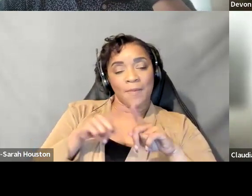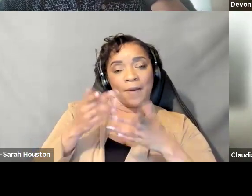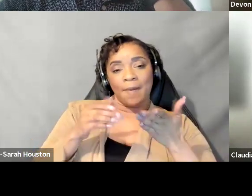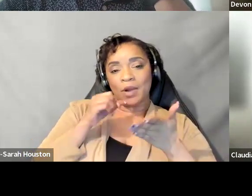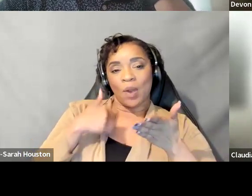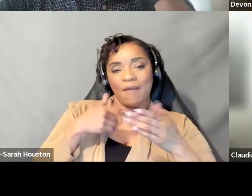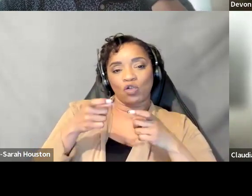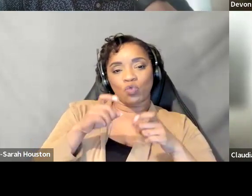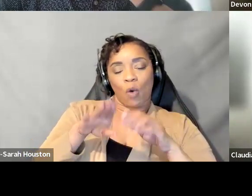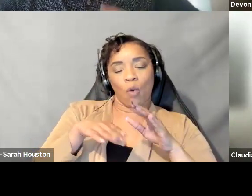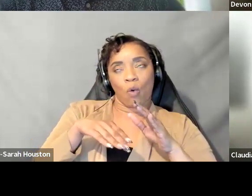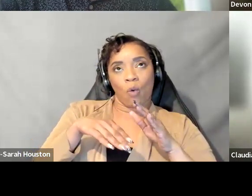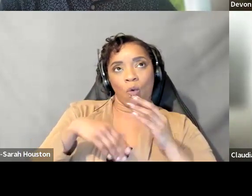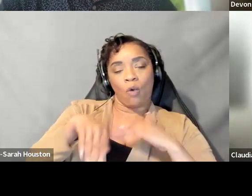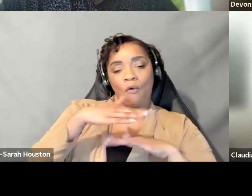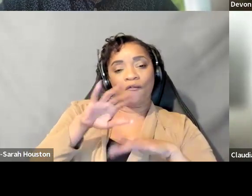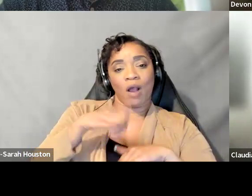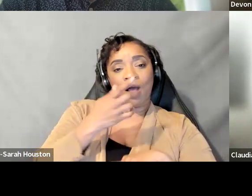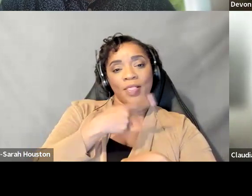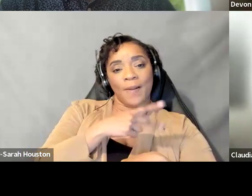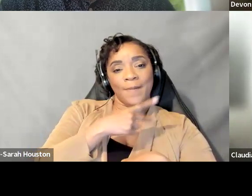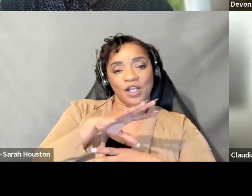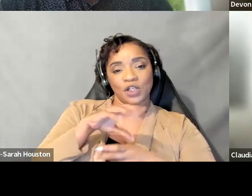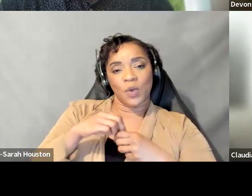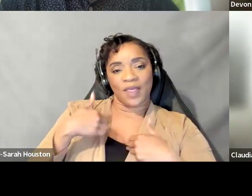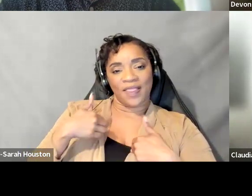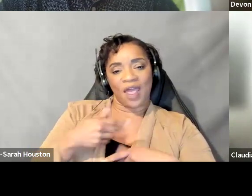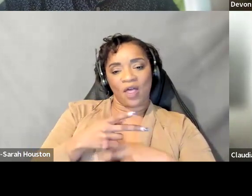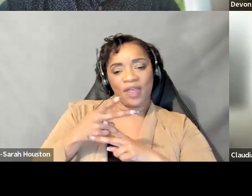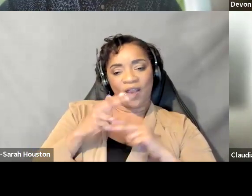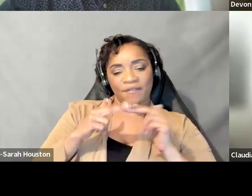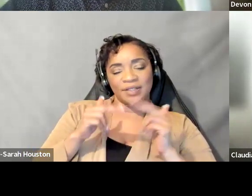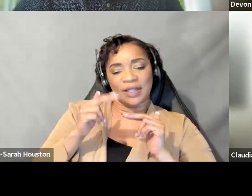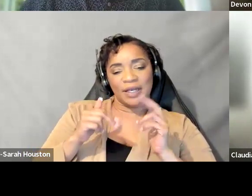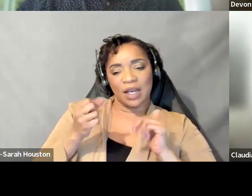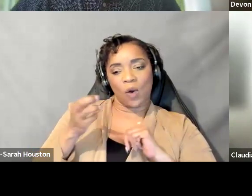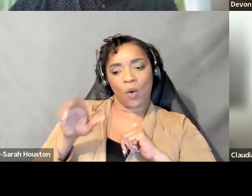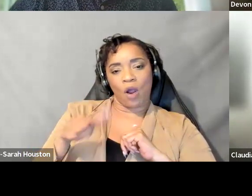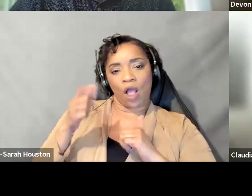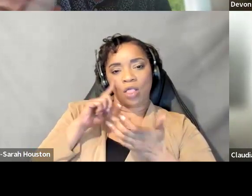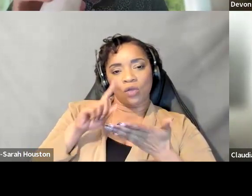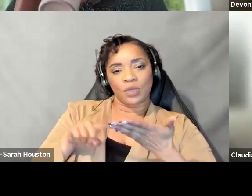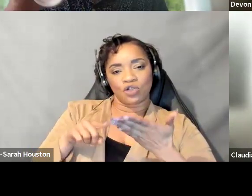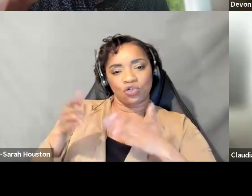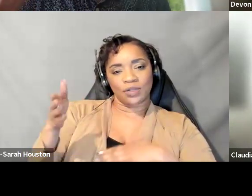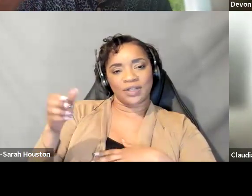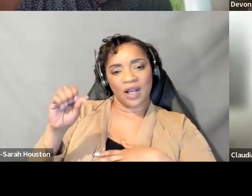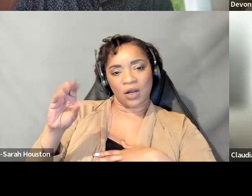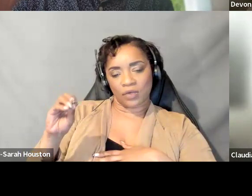over other patients that are within the healthcare facility or other researchers there.